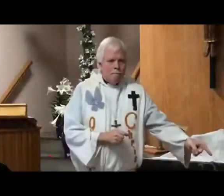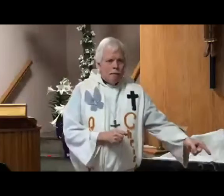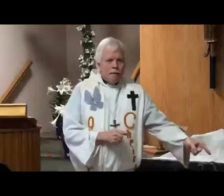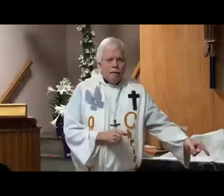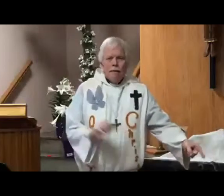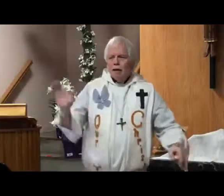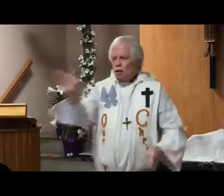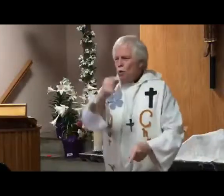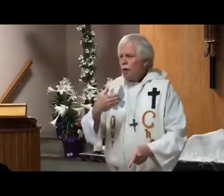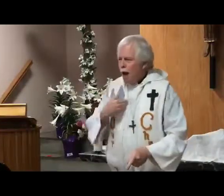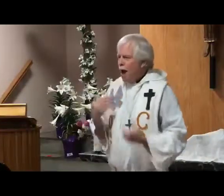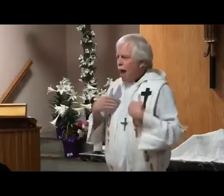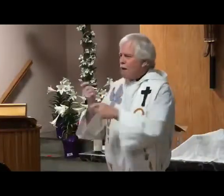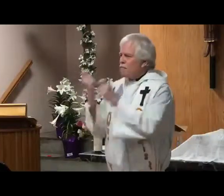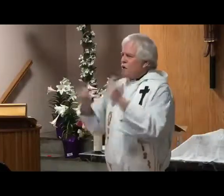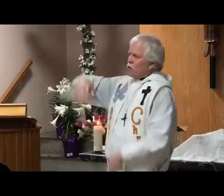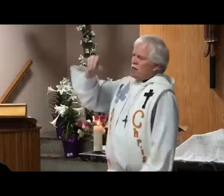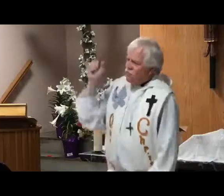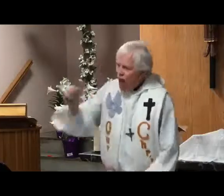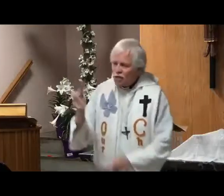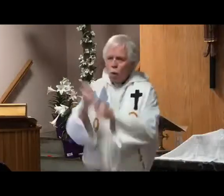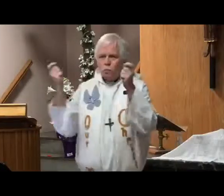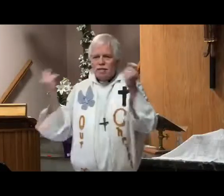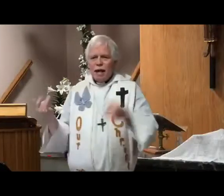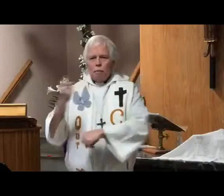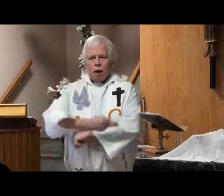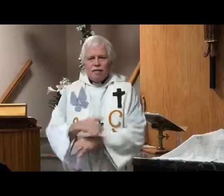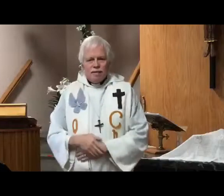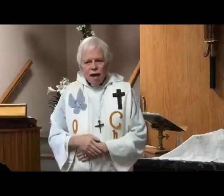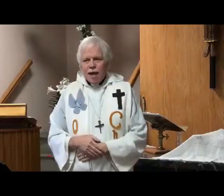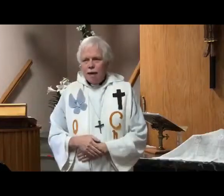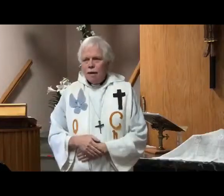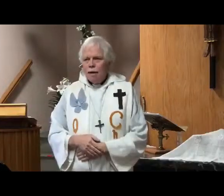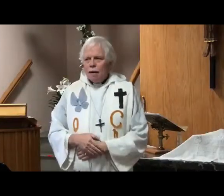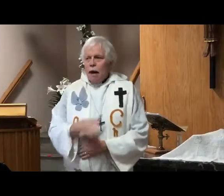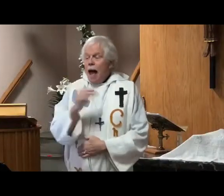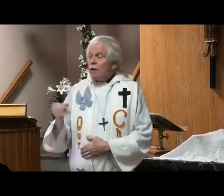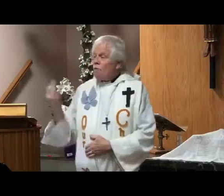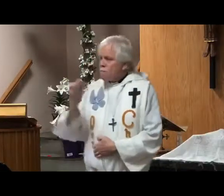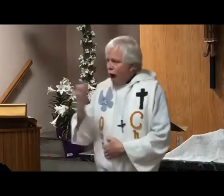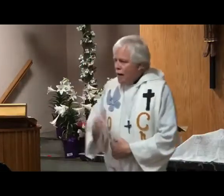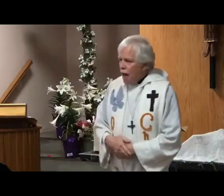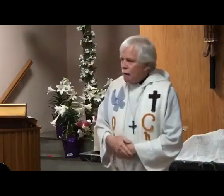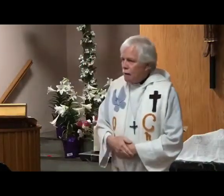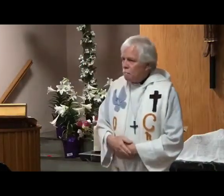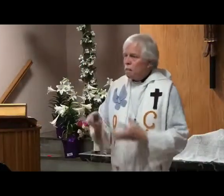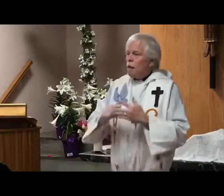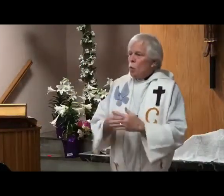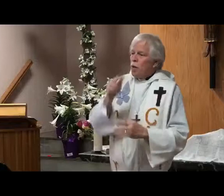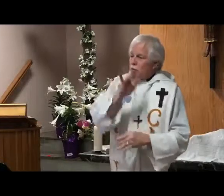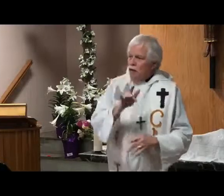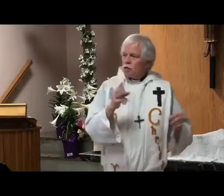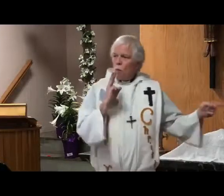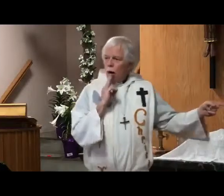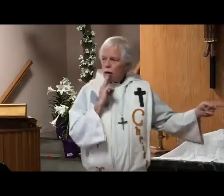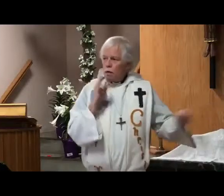him. You and I have the victory. That's what we celebrate today. And on Friday,